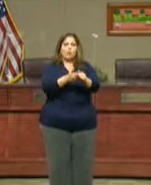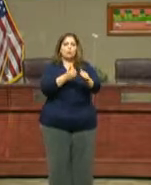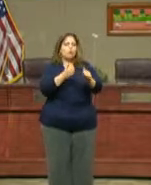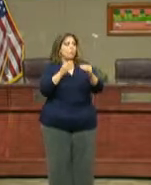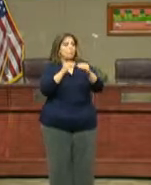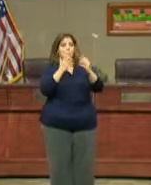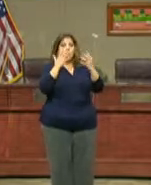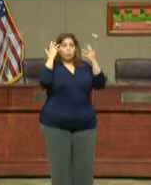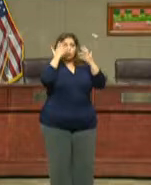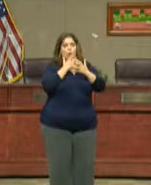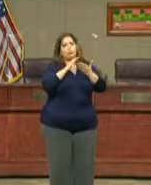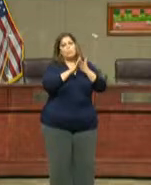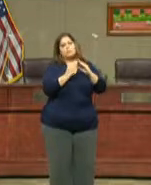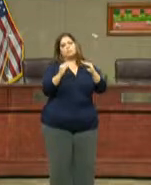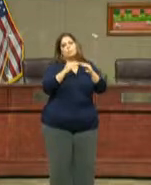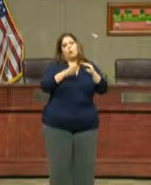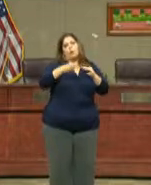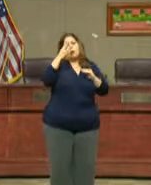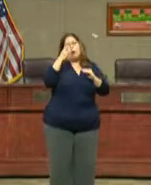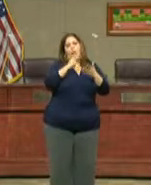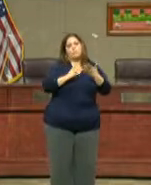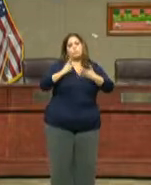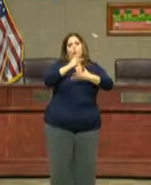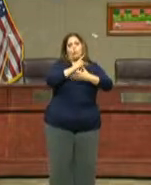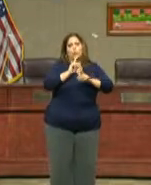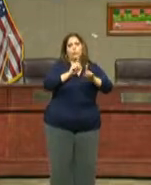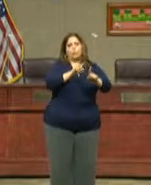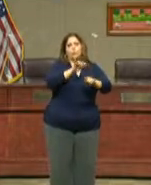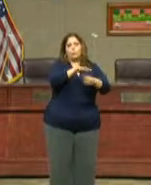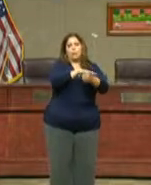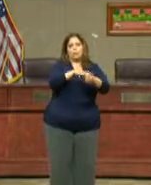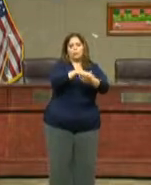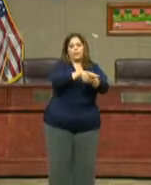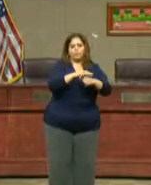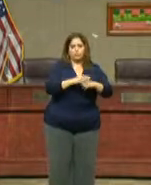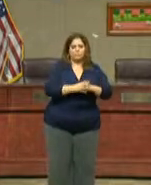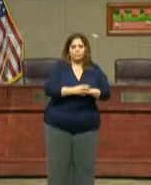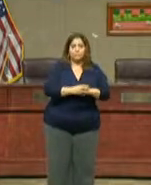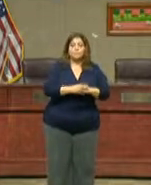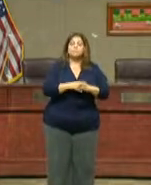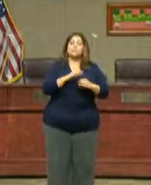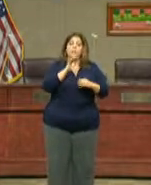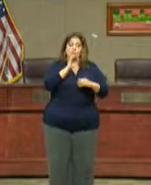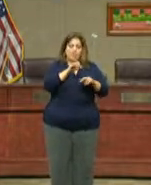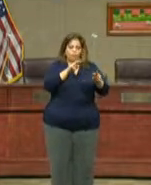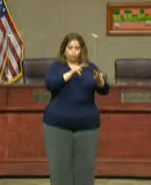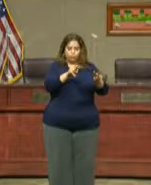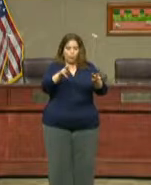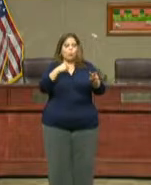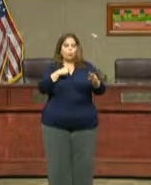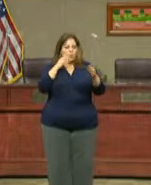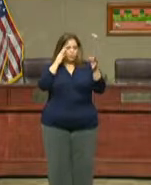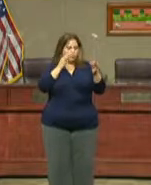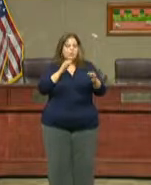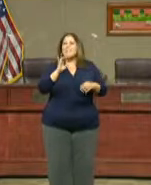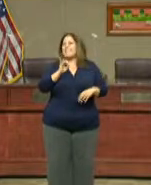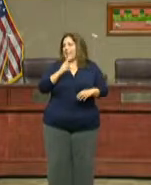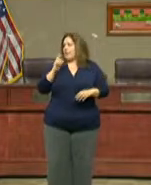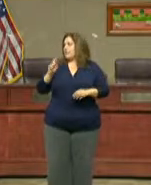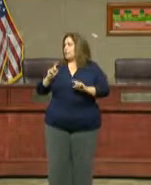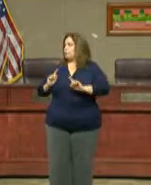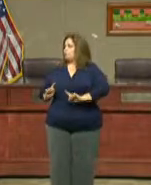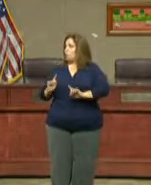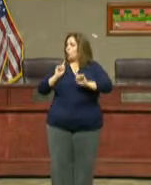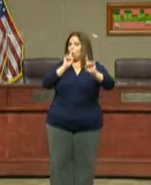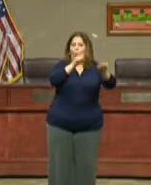more priority we should give to that place. And this is what we use to determine, okay, we need to go there, we need to vaccinate there. Where is